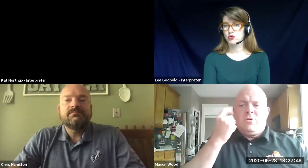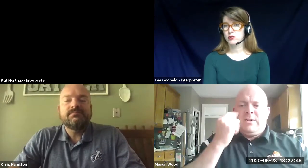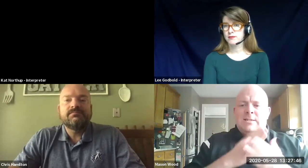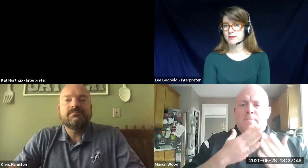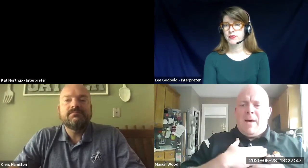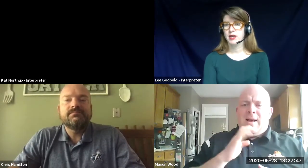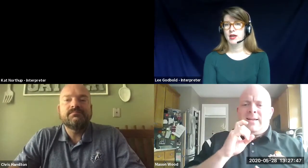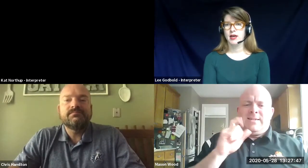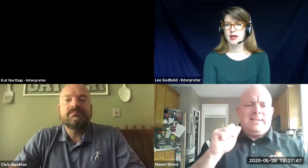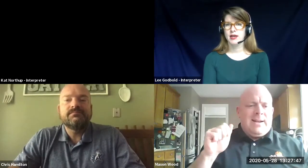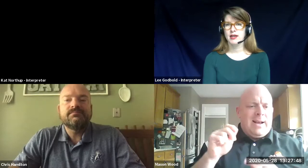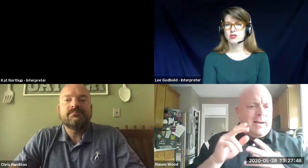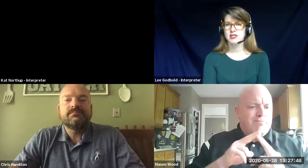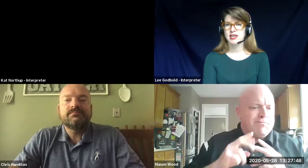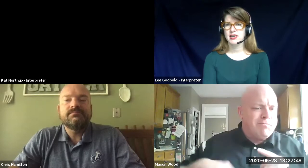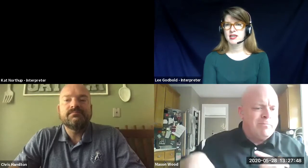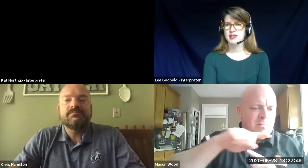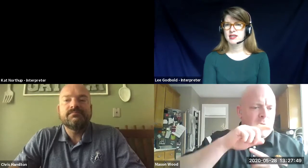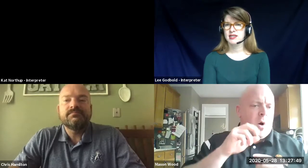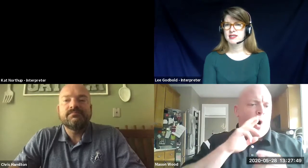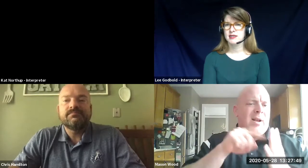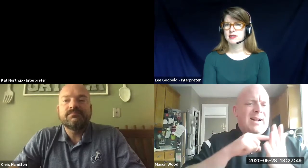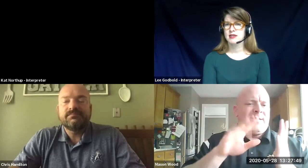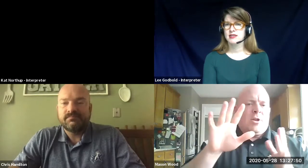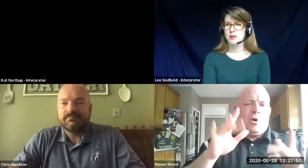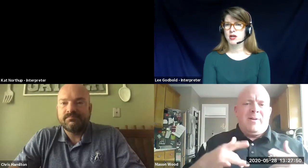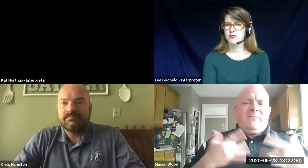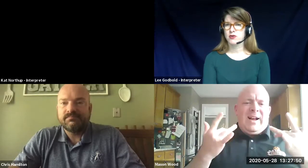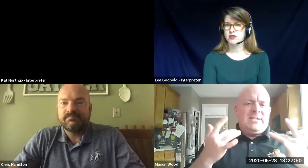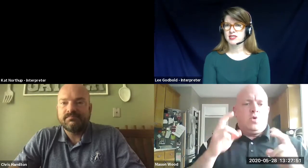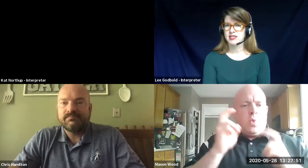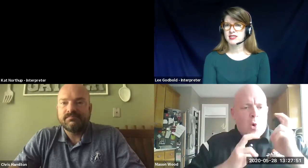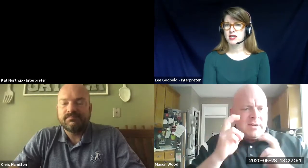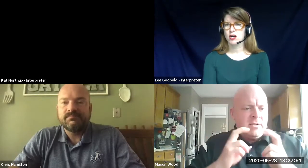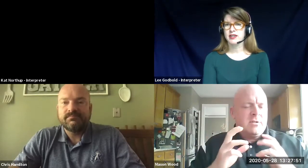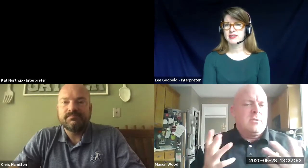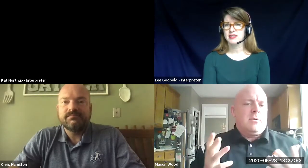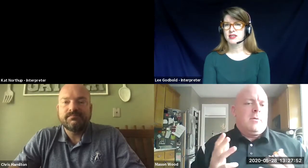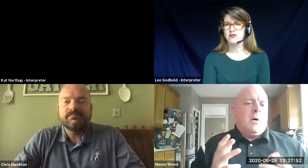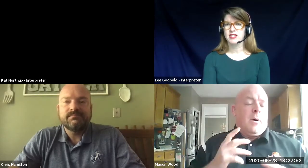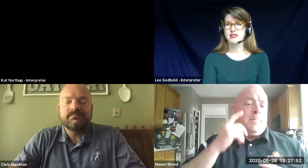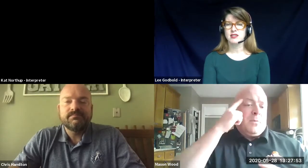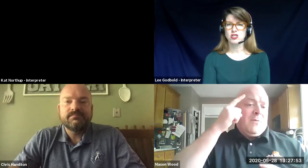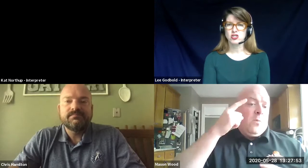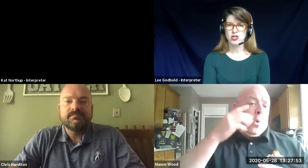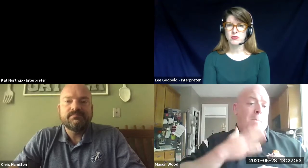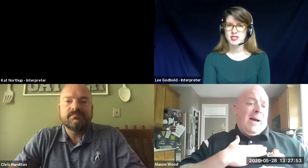usual. And I understand that some other folks in Tennessee are canceling their events, such as